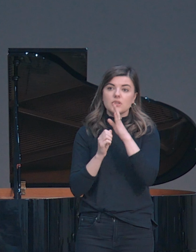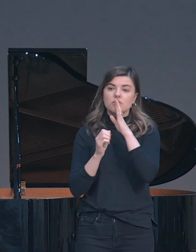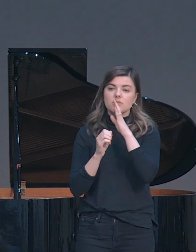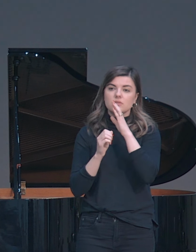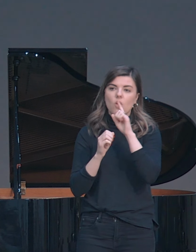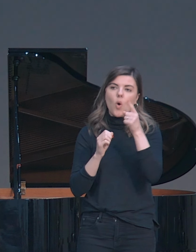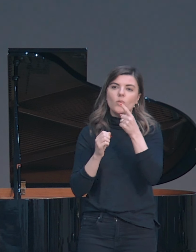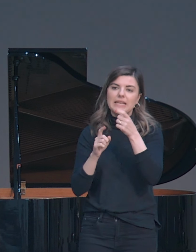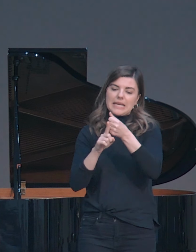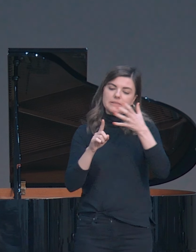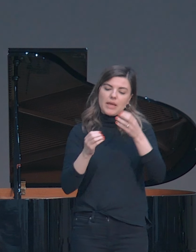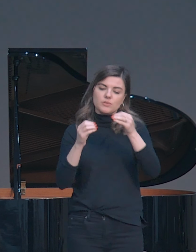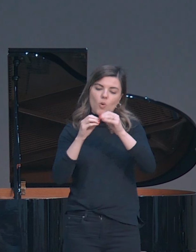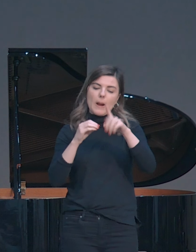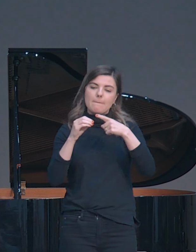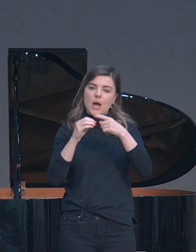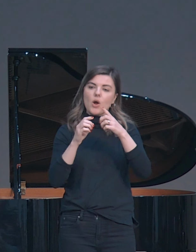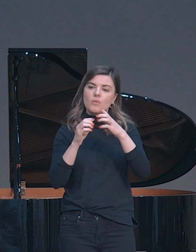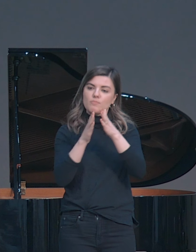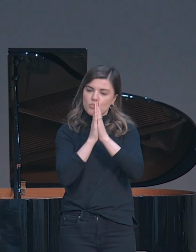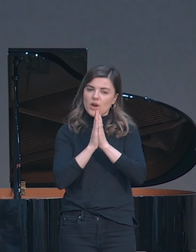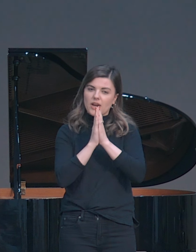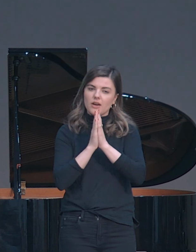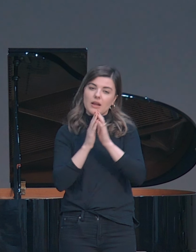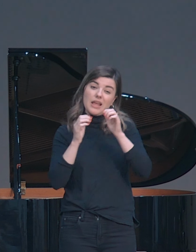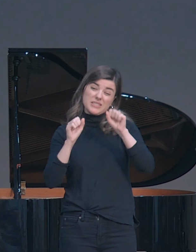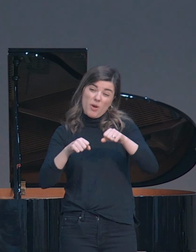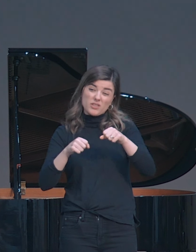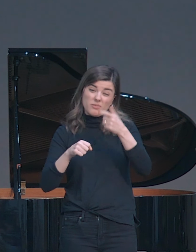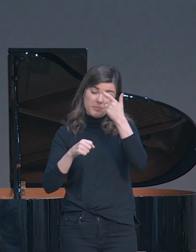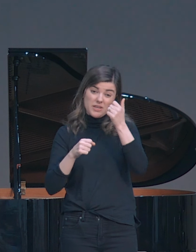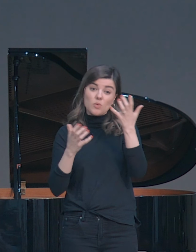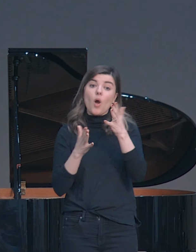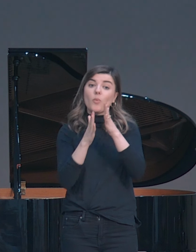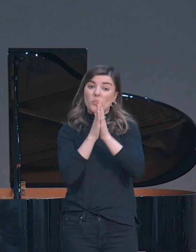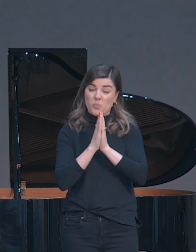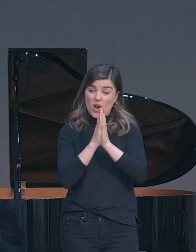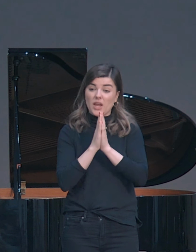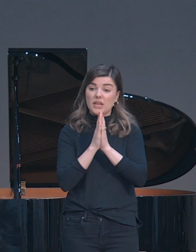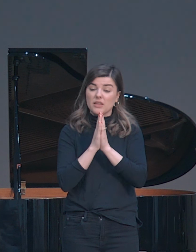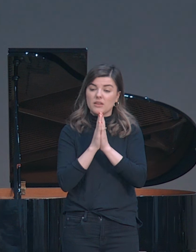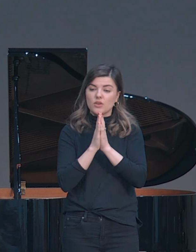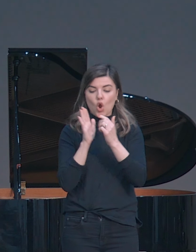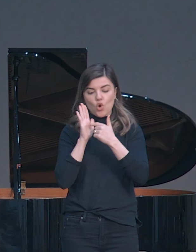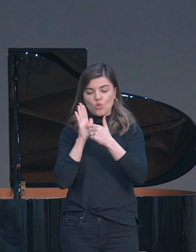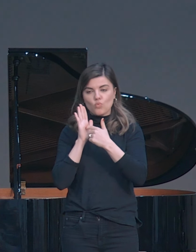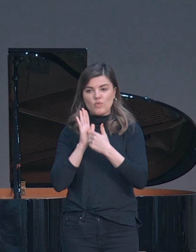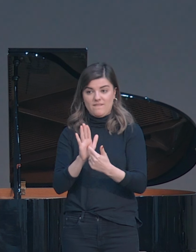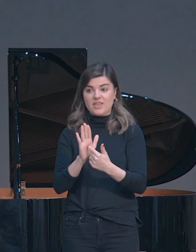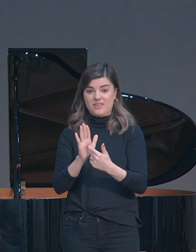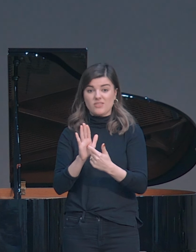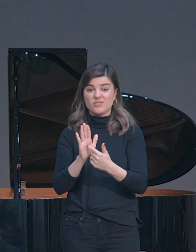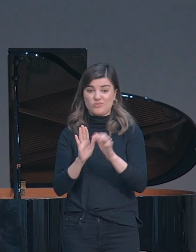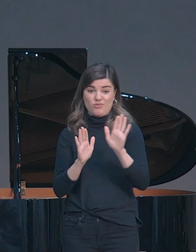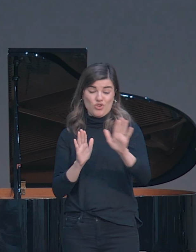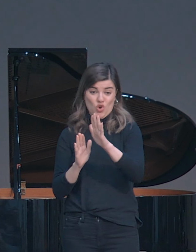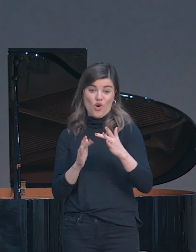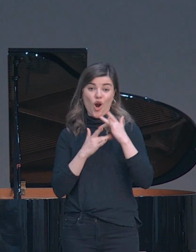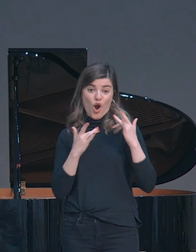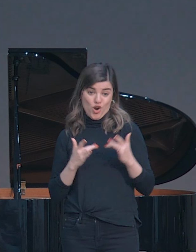prayer. And possibly that's because what we pray reveals as much about the heart